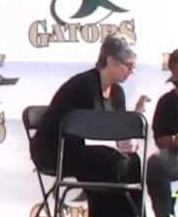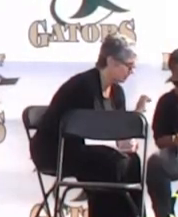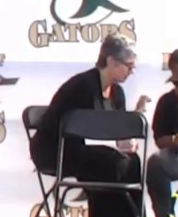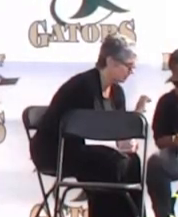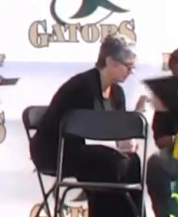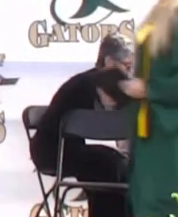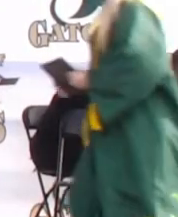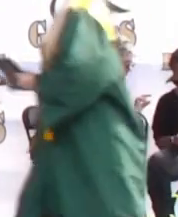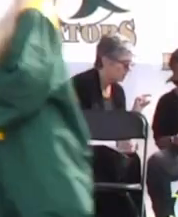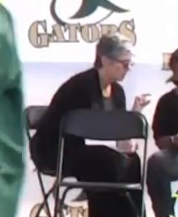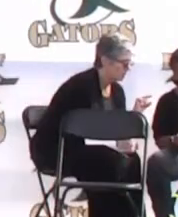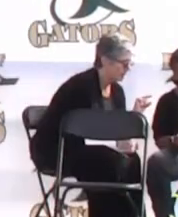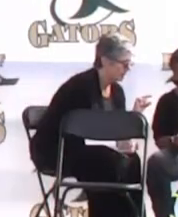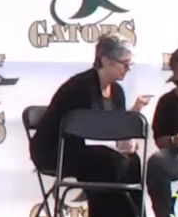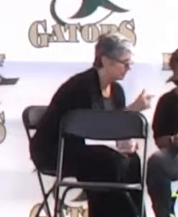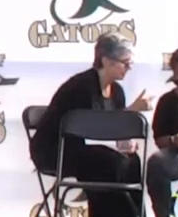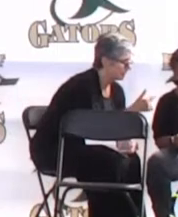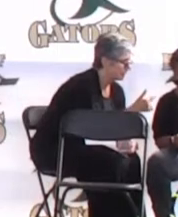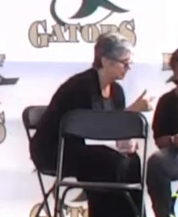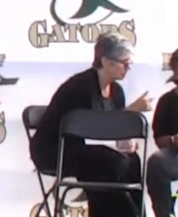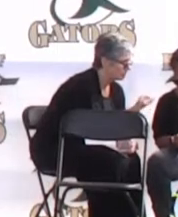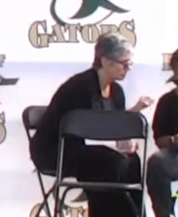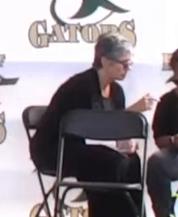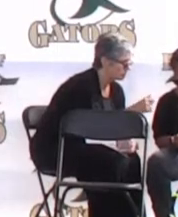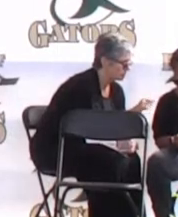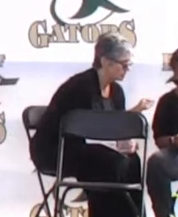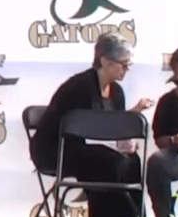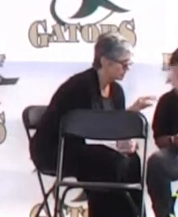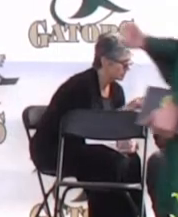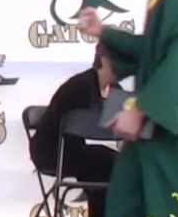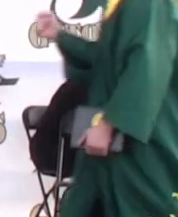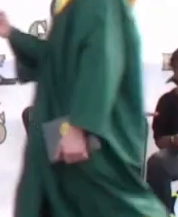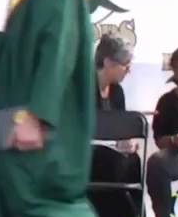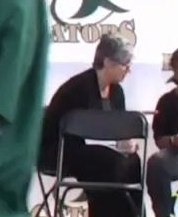Korwoski. Aiden Robert Kilgore.